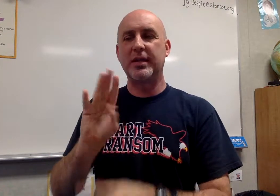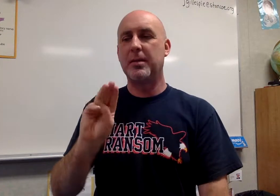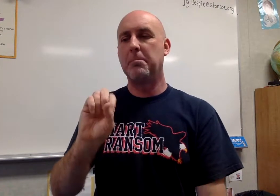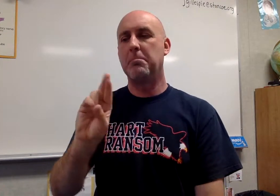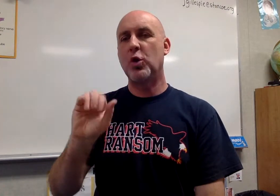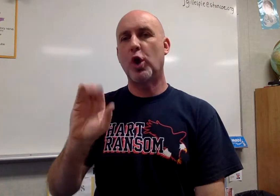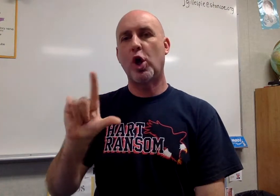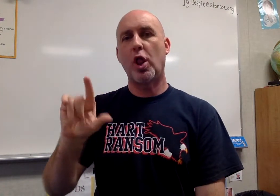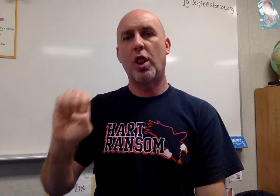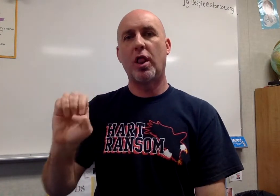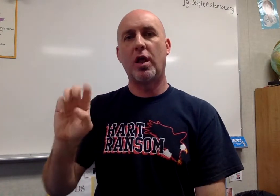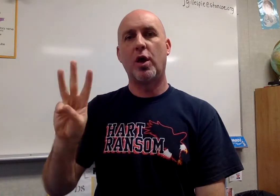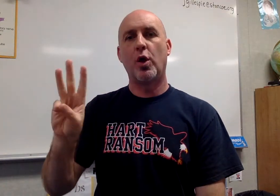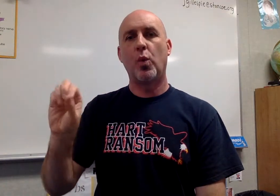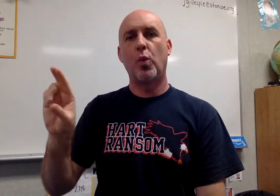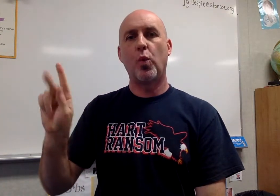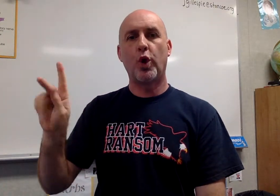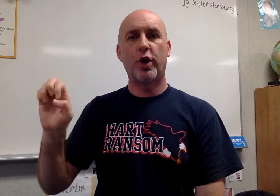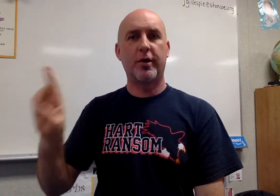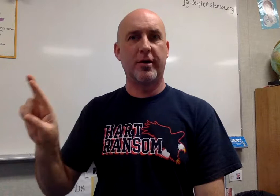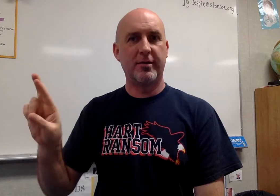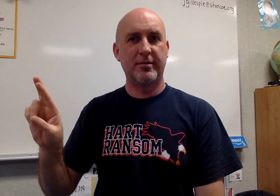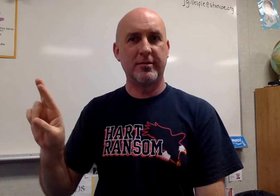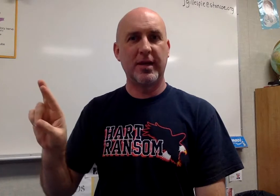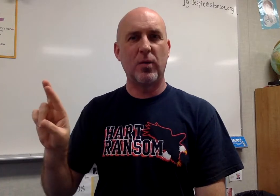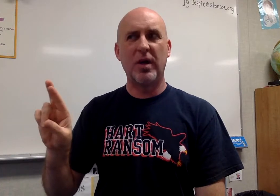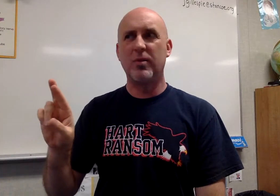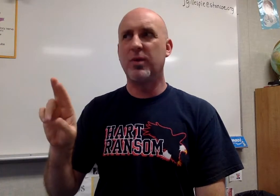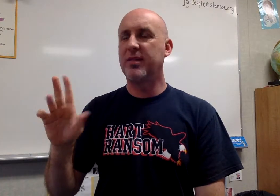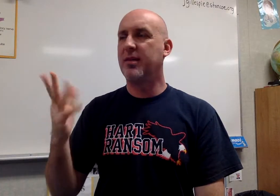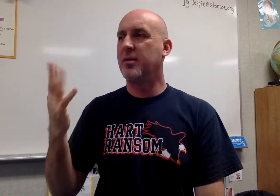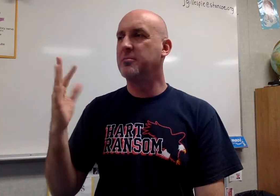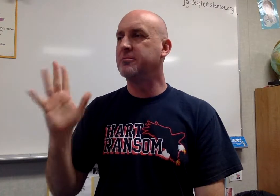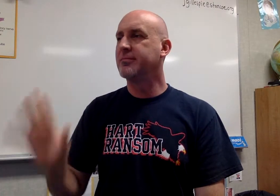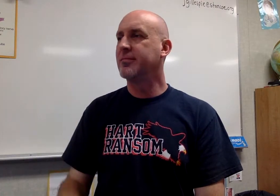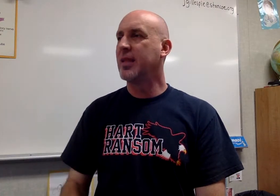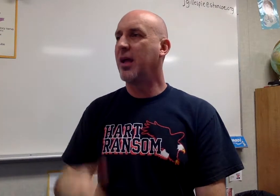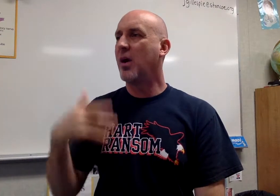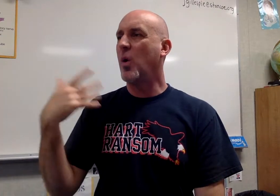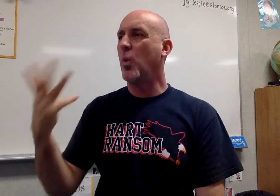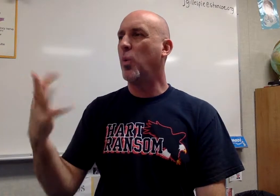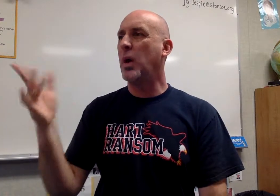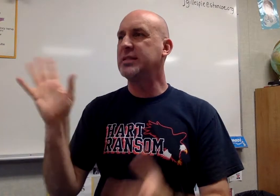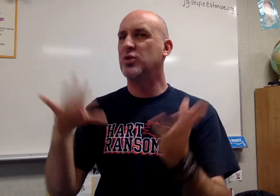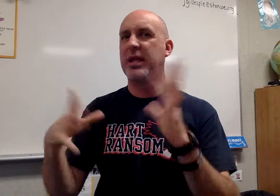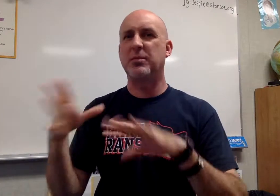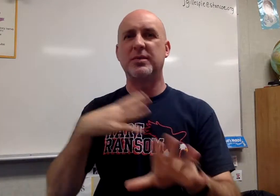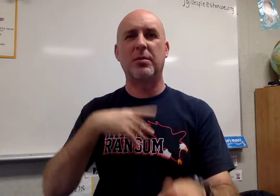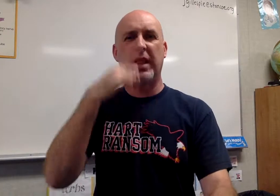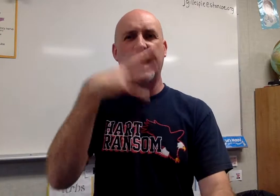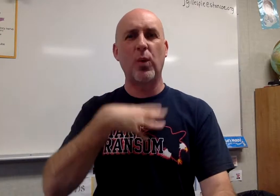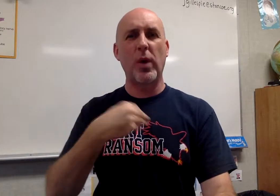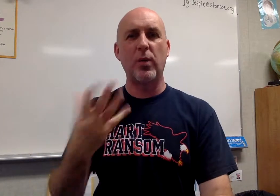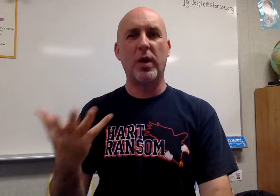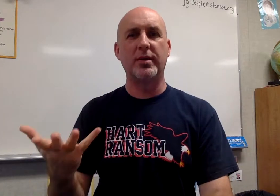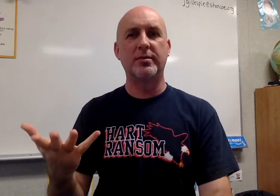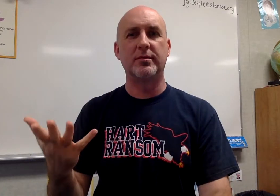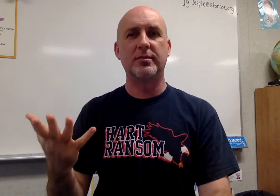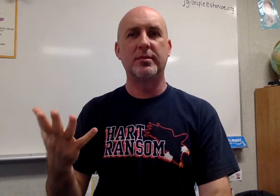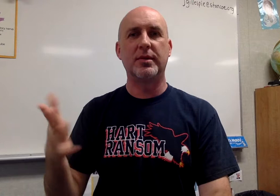The Miracle Worker, that one with, what's her name? It's the black and white one,